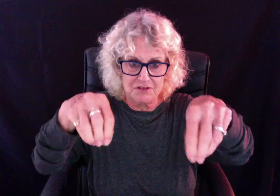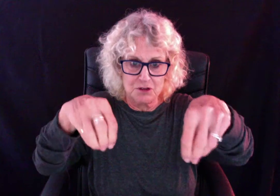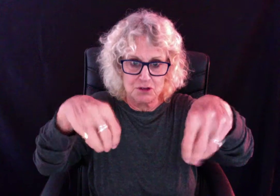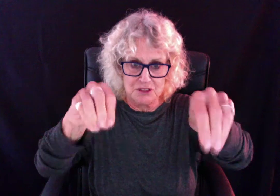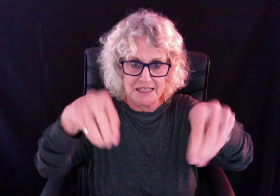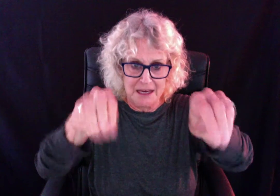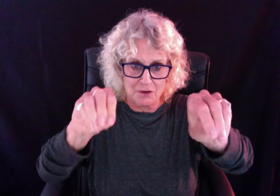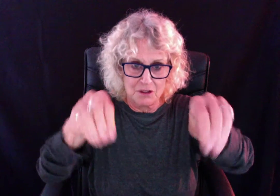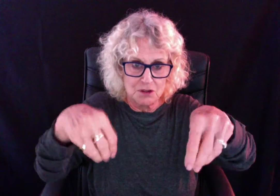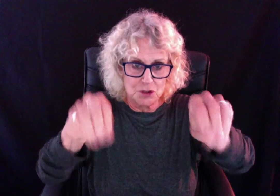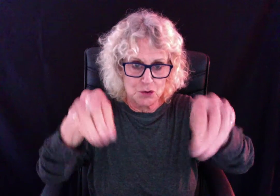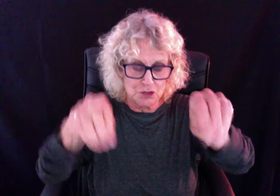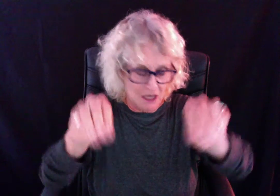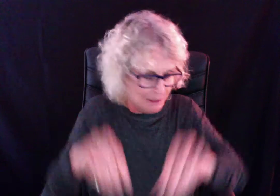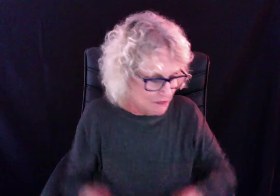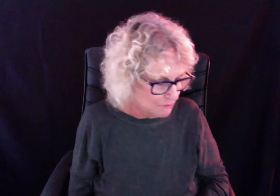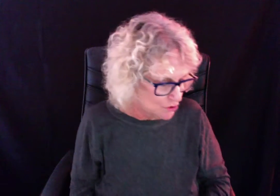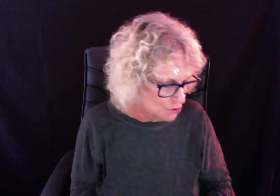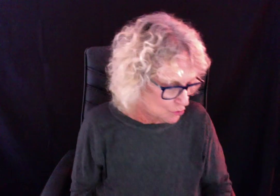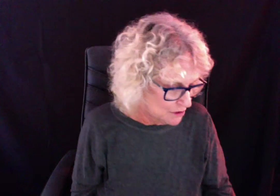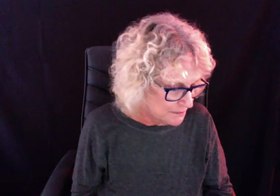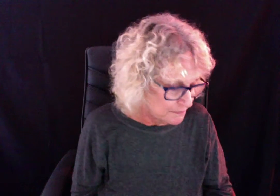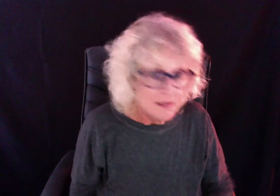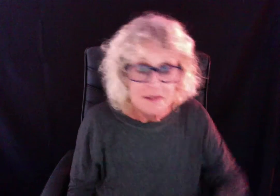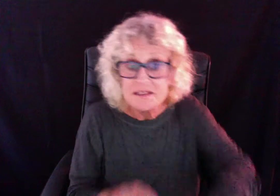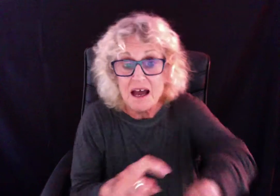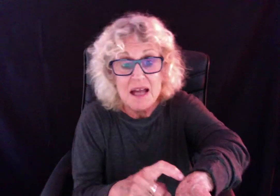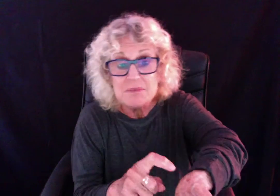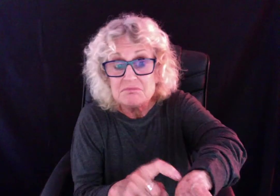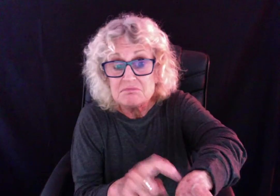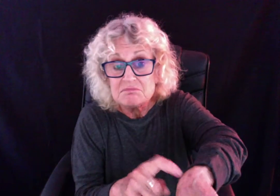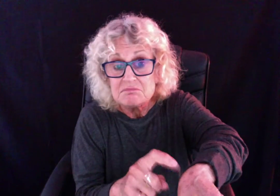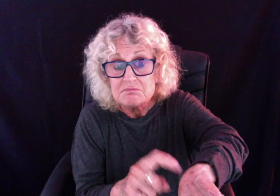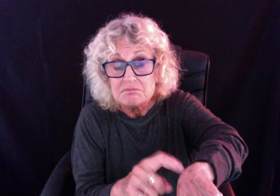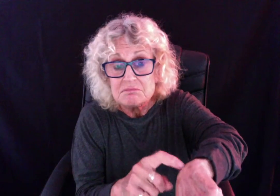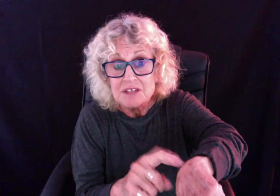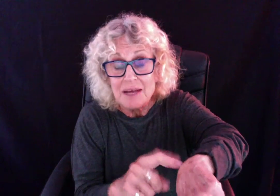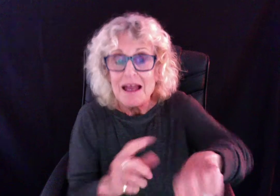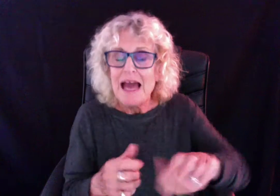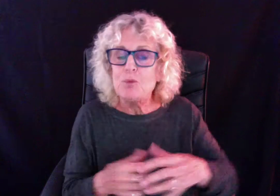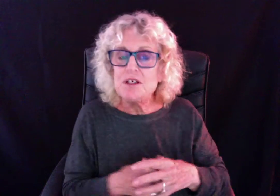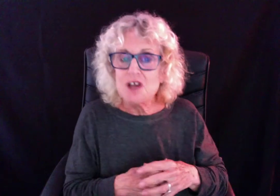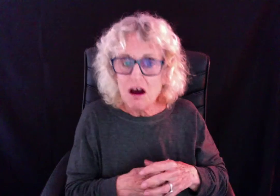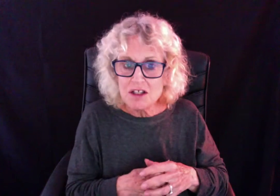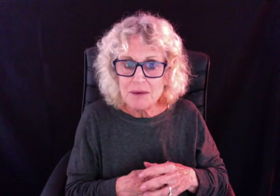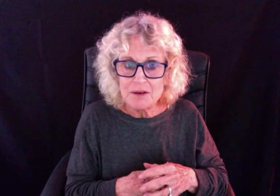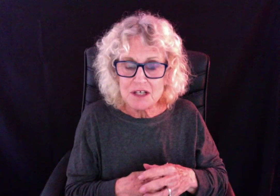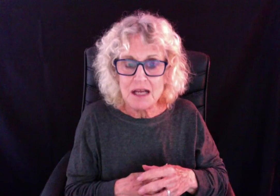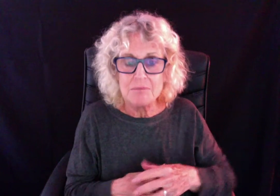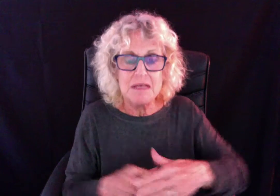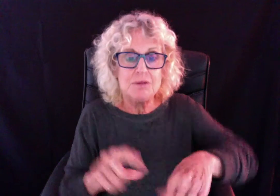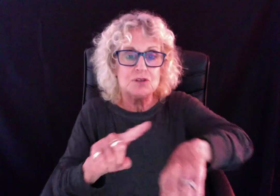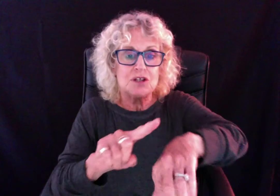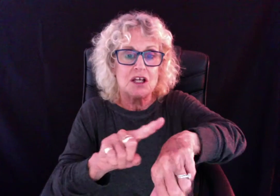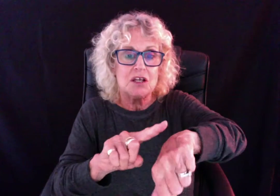fingers are down, two times for store. Time, time. And we talked about time. Maybe you're talking